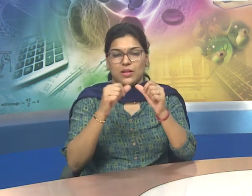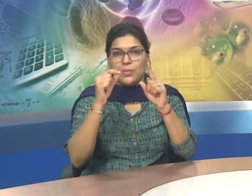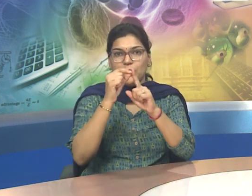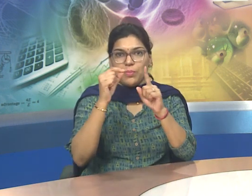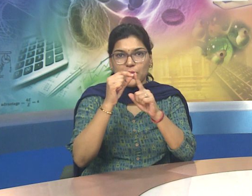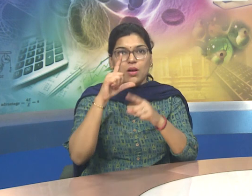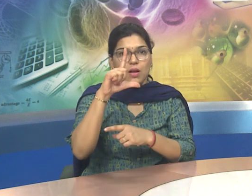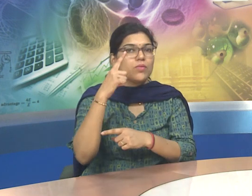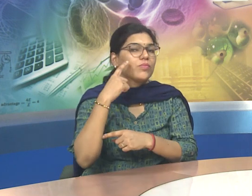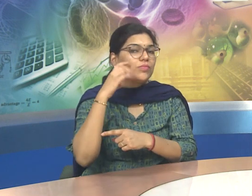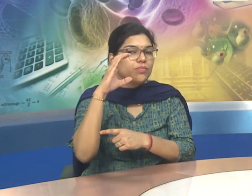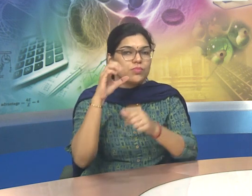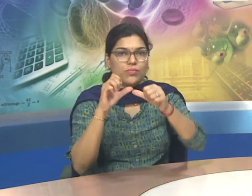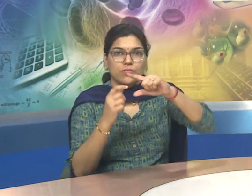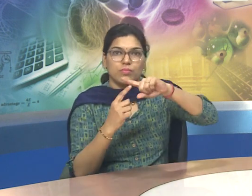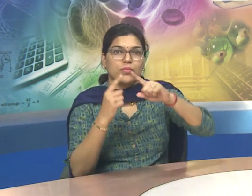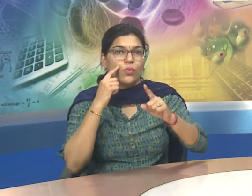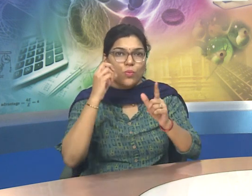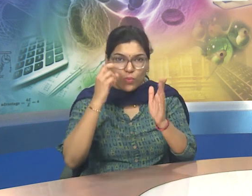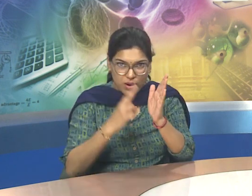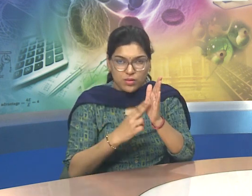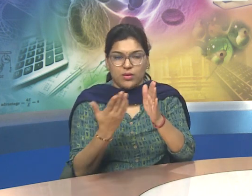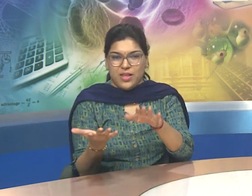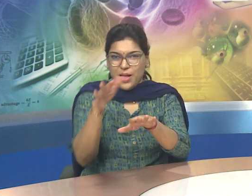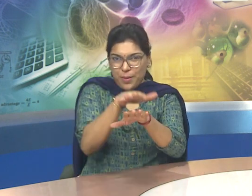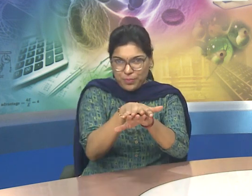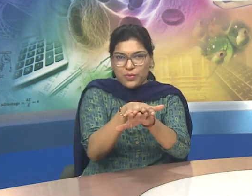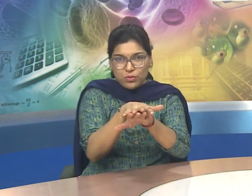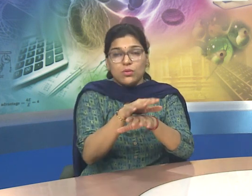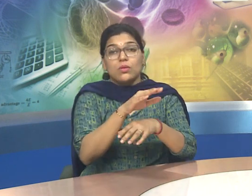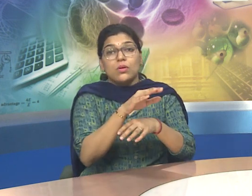word which is application software.